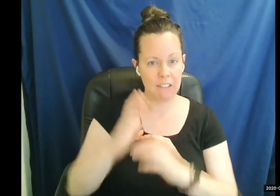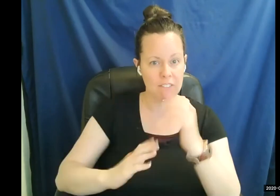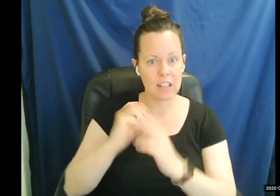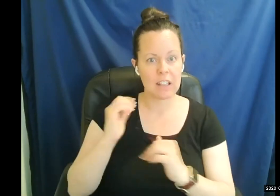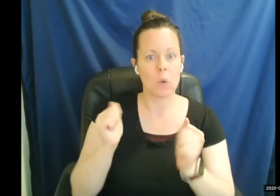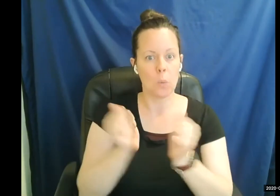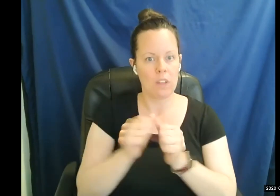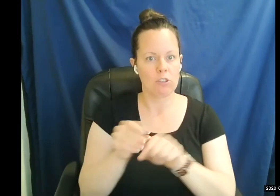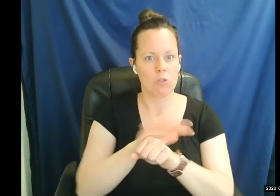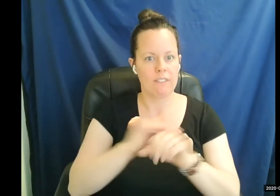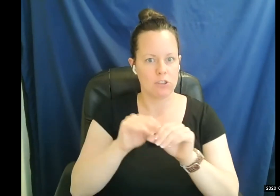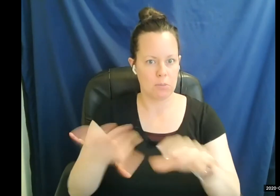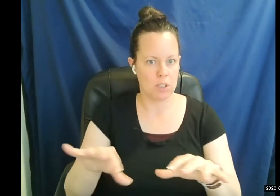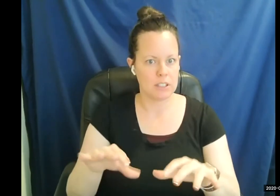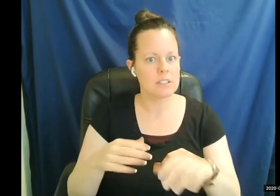Illinois.